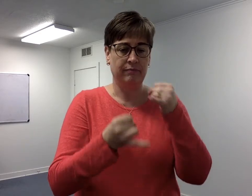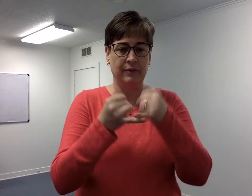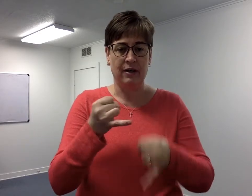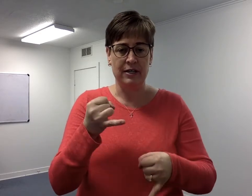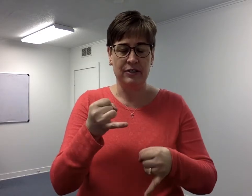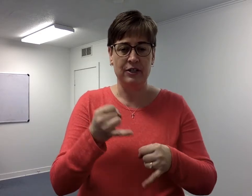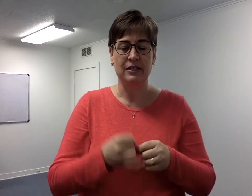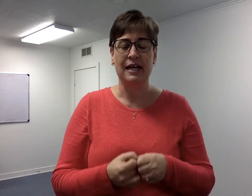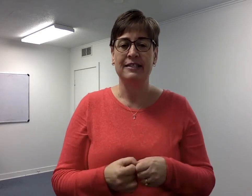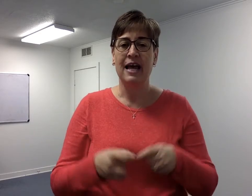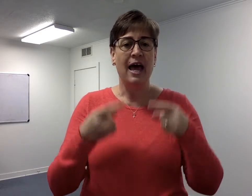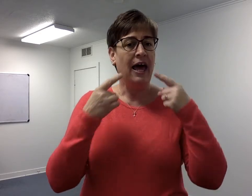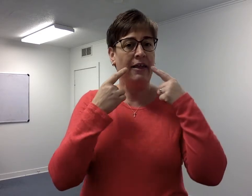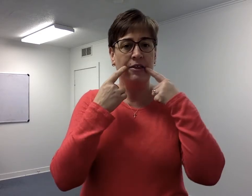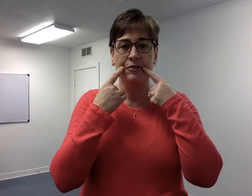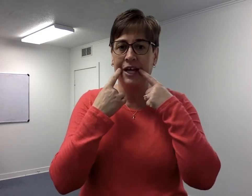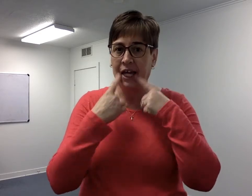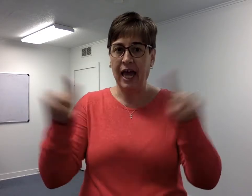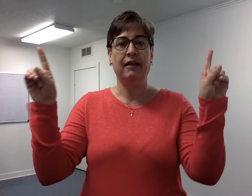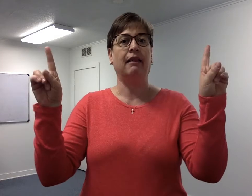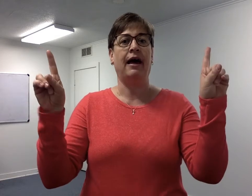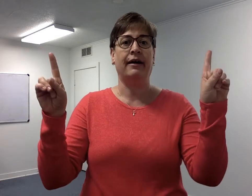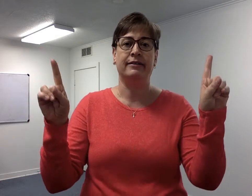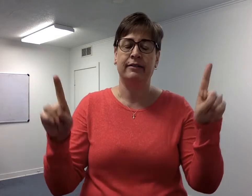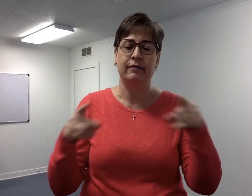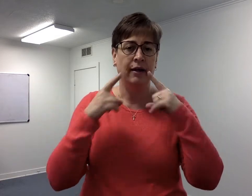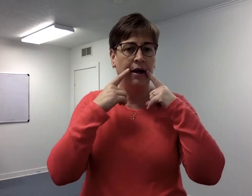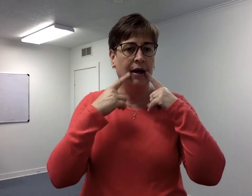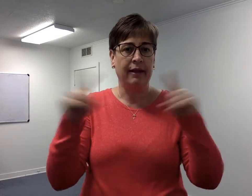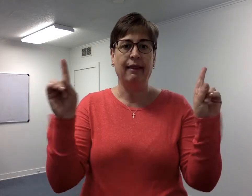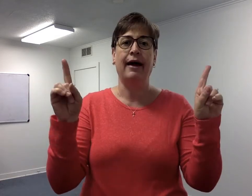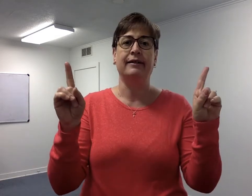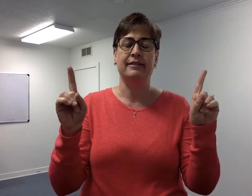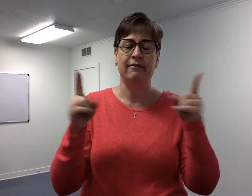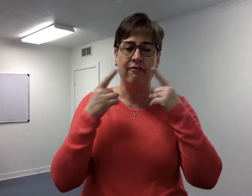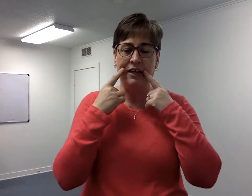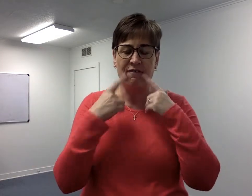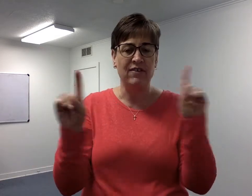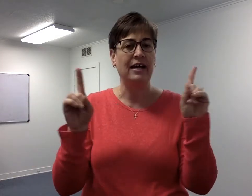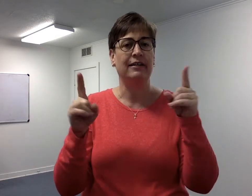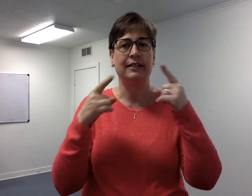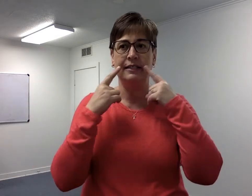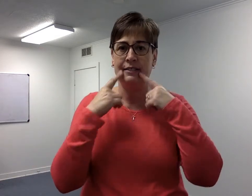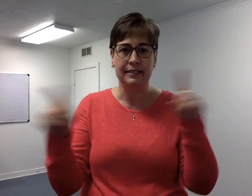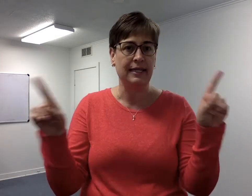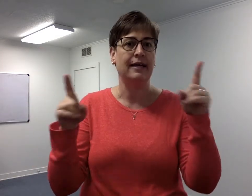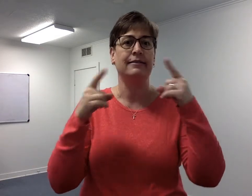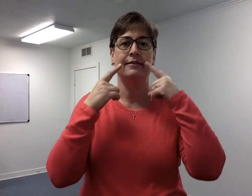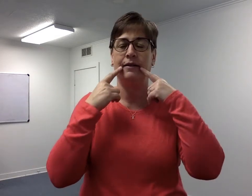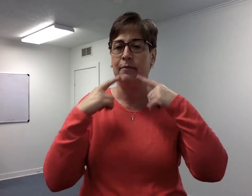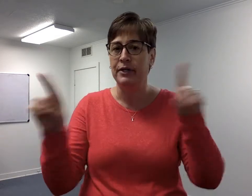All right, so there's last. And then there's like, at last, like finally, success, I'm